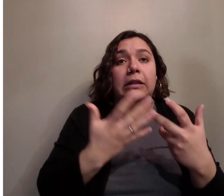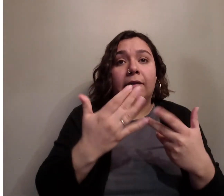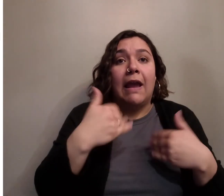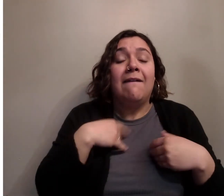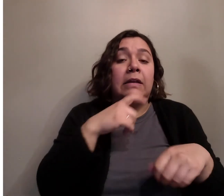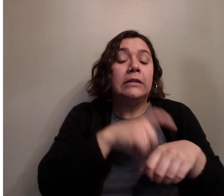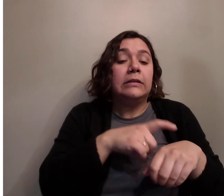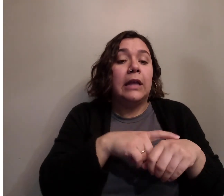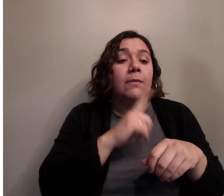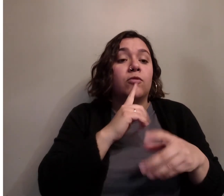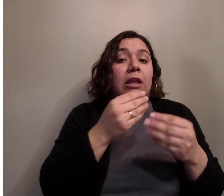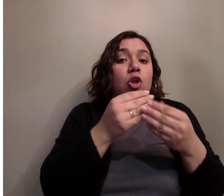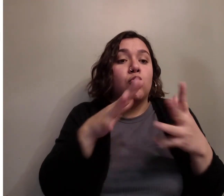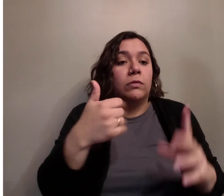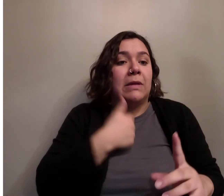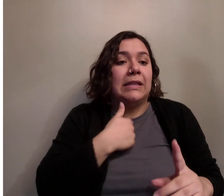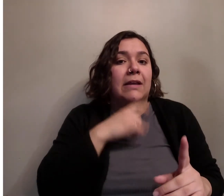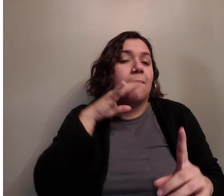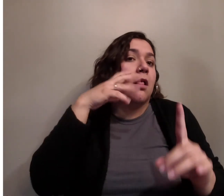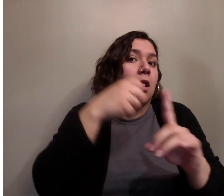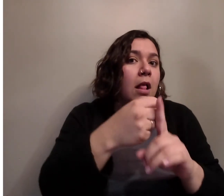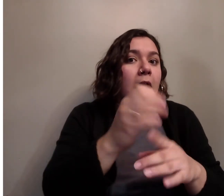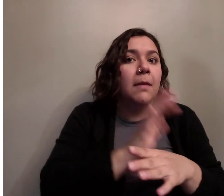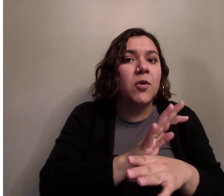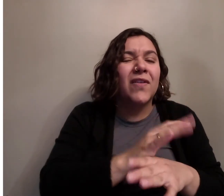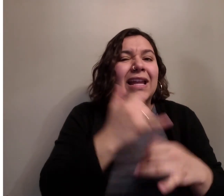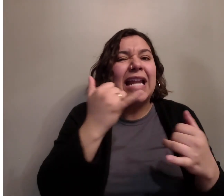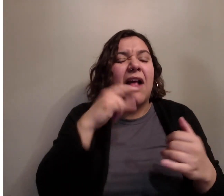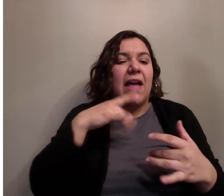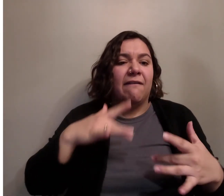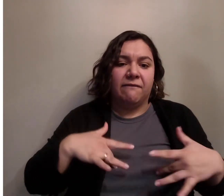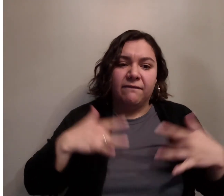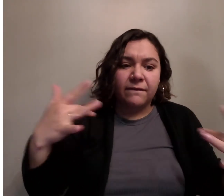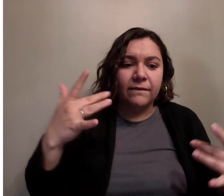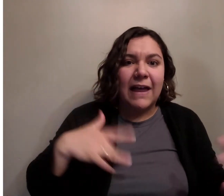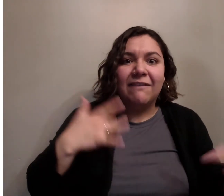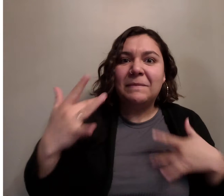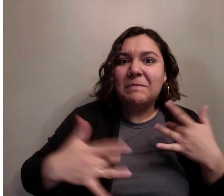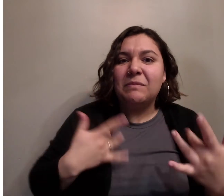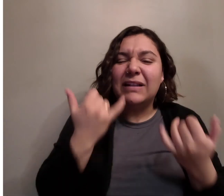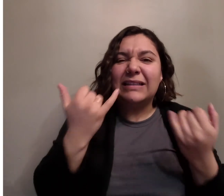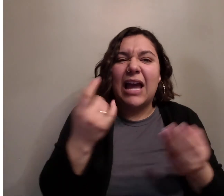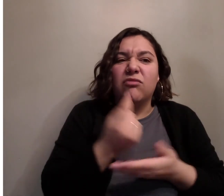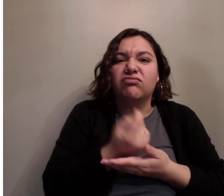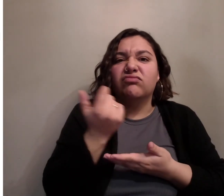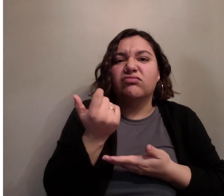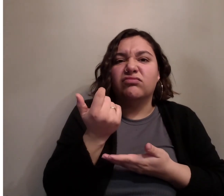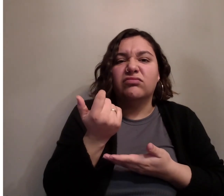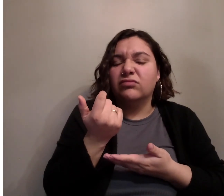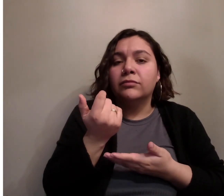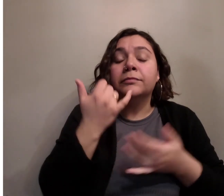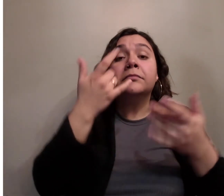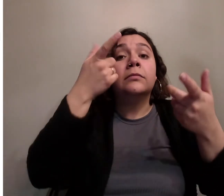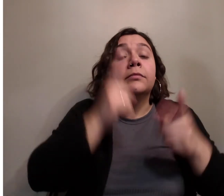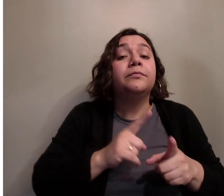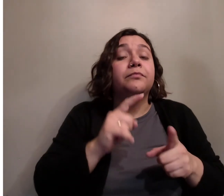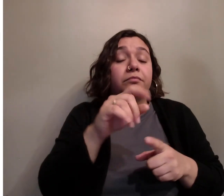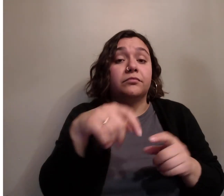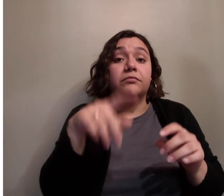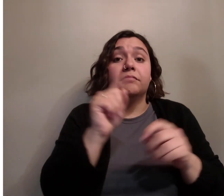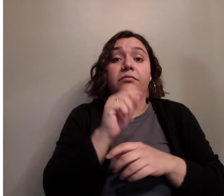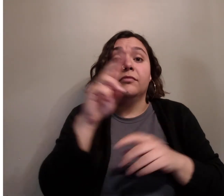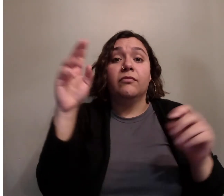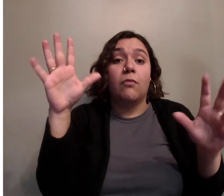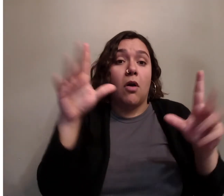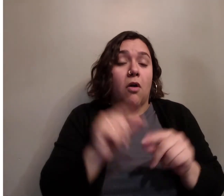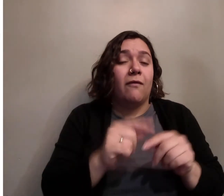idea of carving out time to lose myself in a film, the thrill part of it is gone a little bit. When